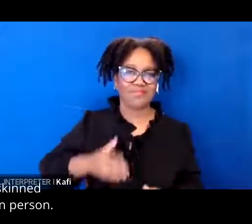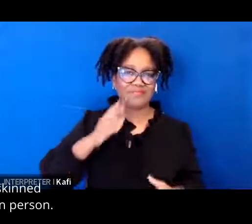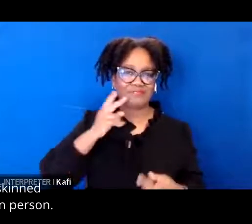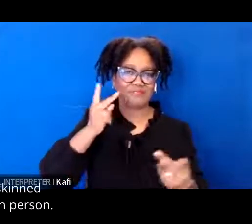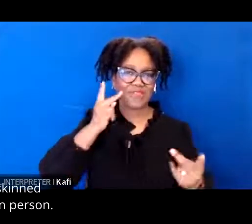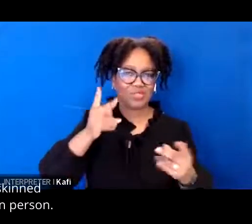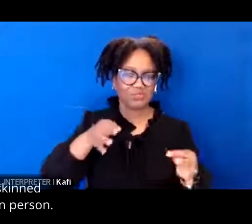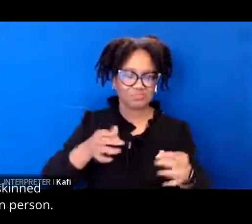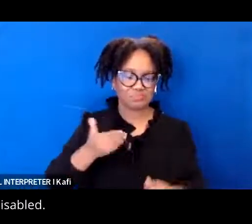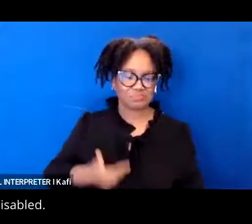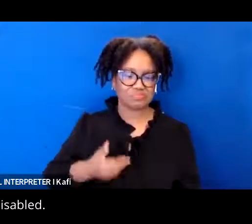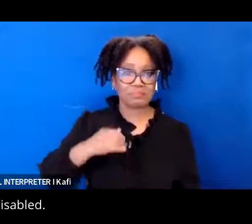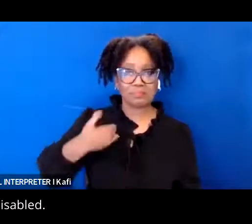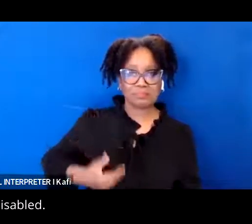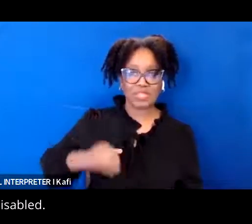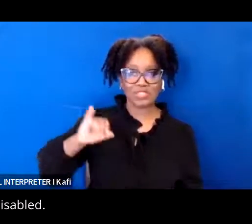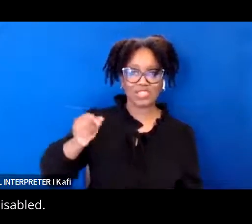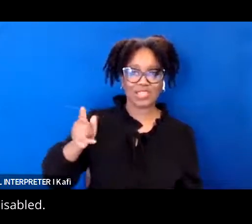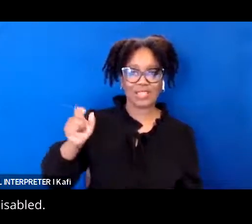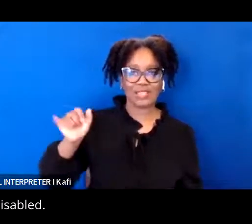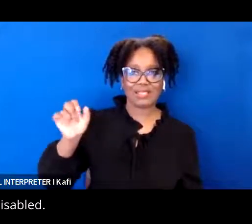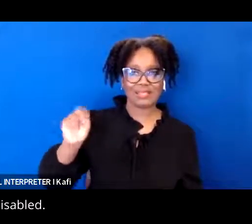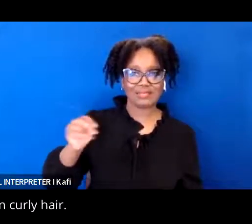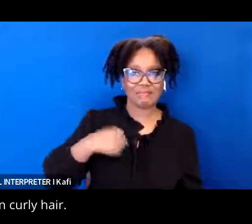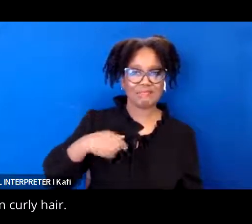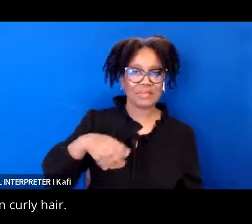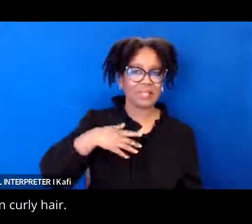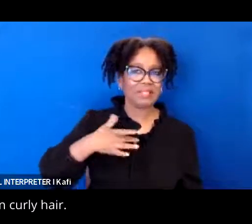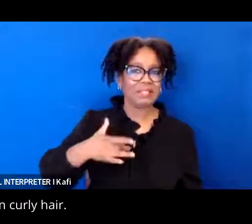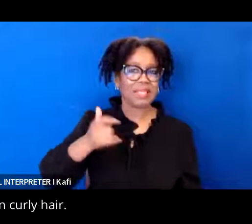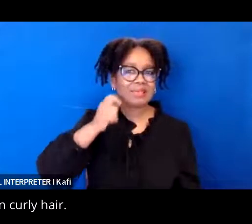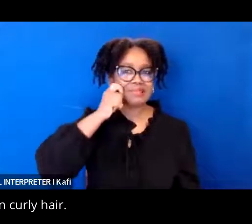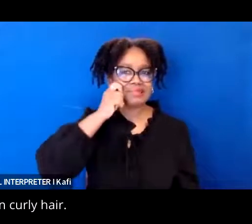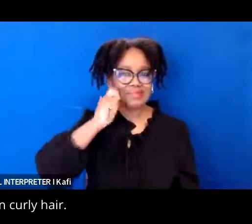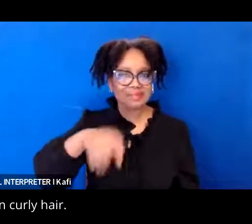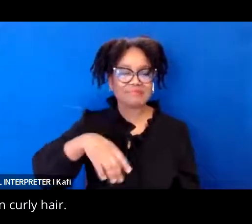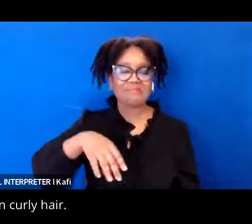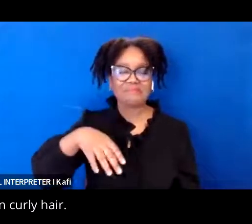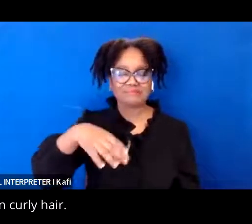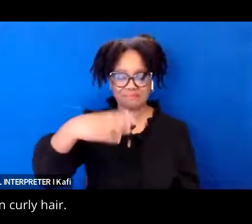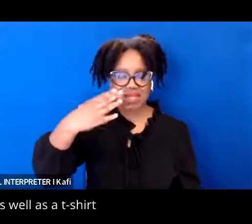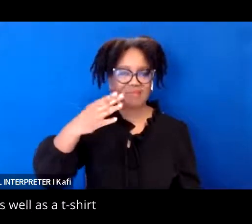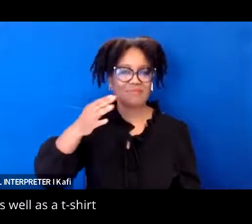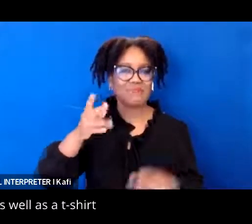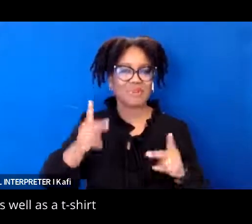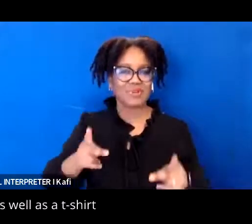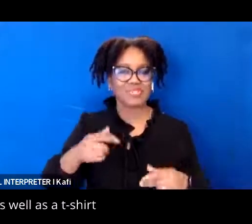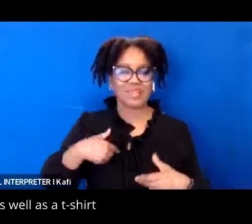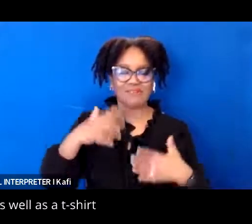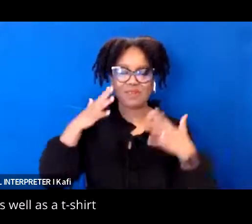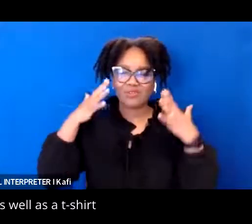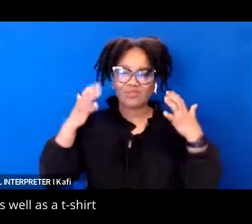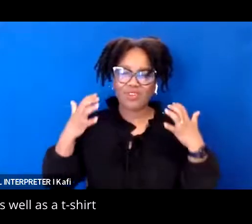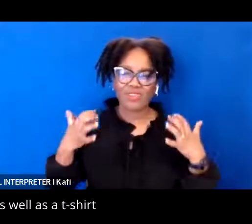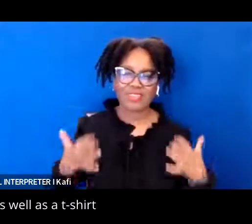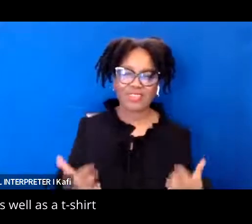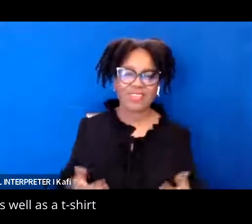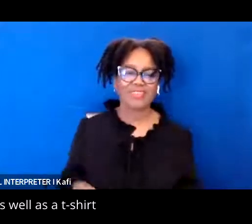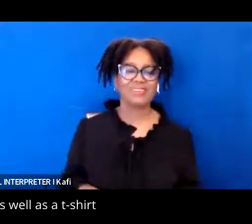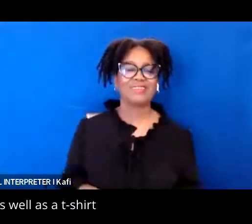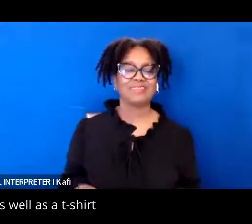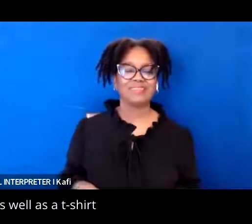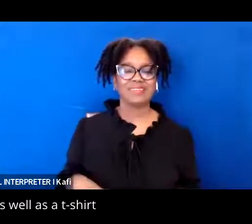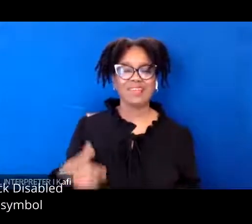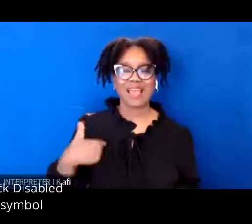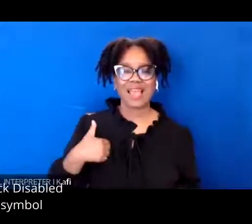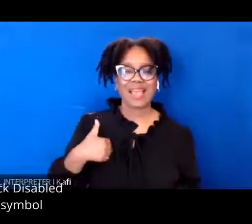asian person i identify as disabled i have long brown curly hair i'm wearing a blazer as well as a